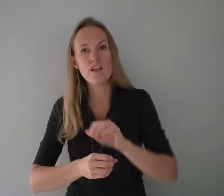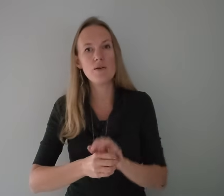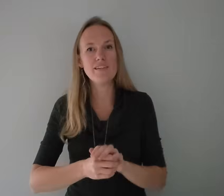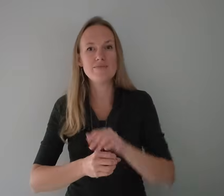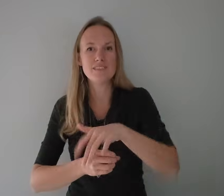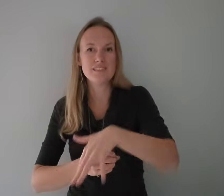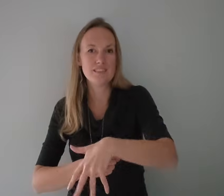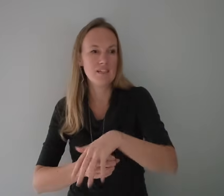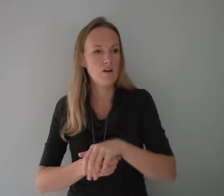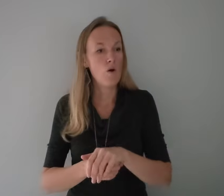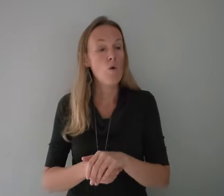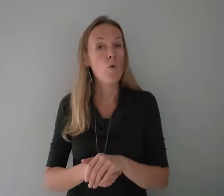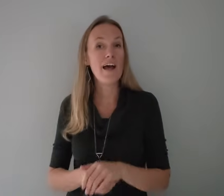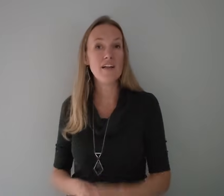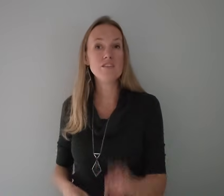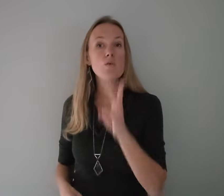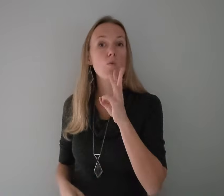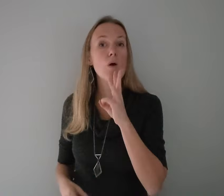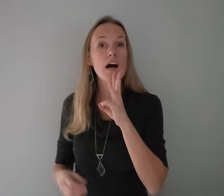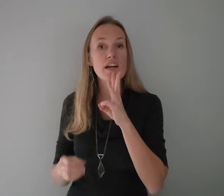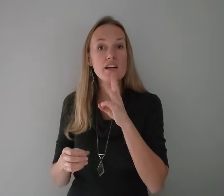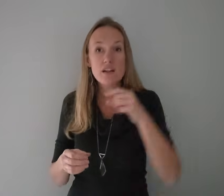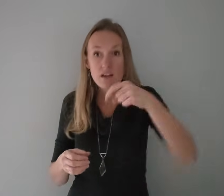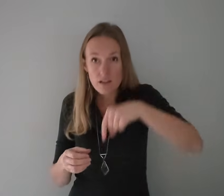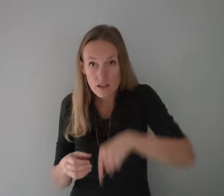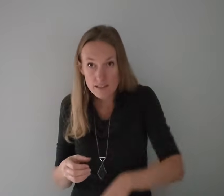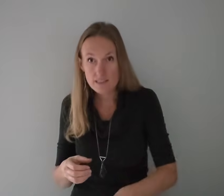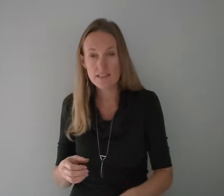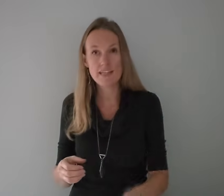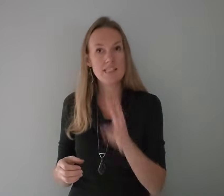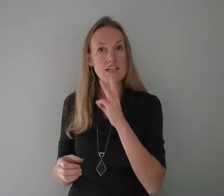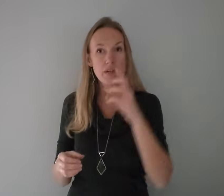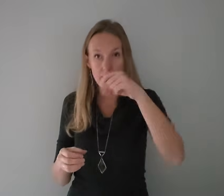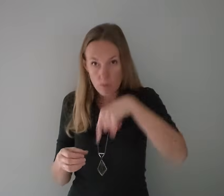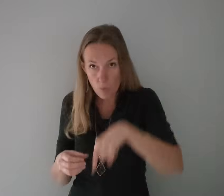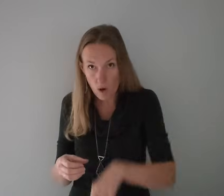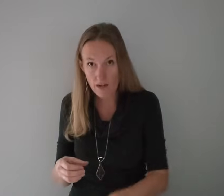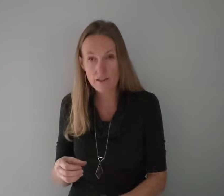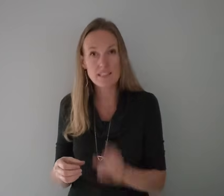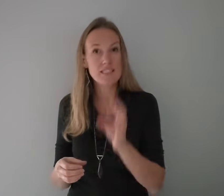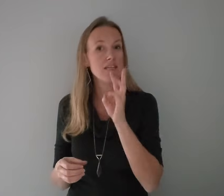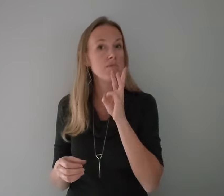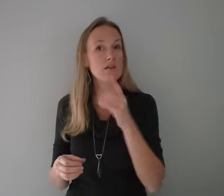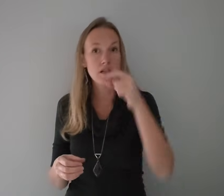Overflowing. Well, so water that's deep, okay? Water that's deep.